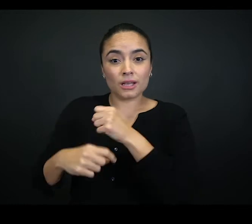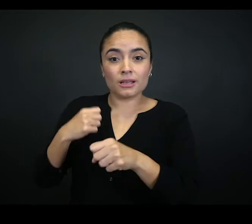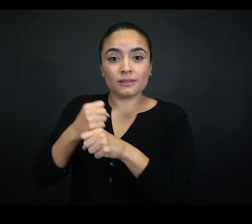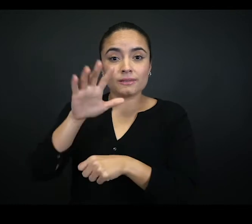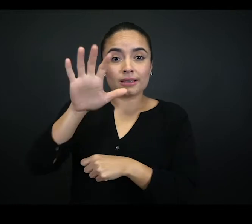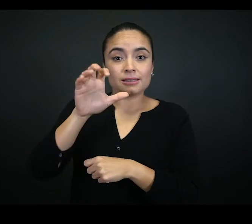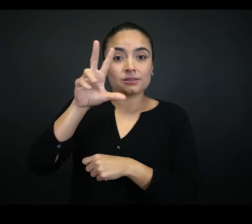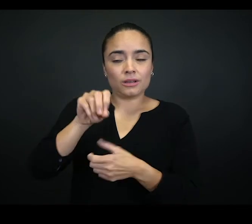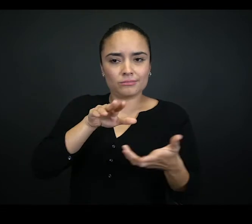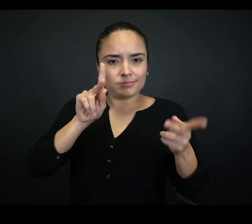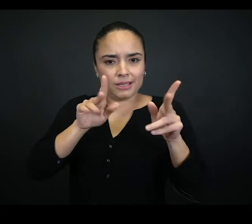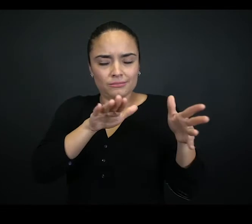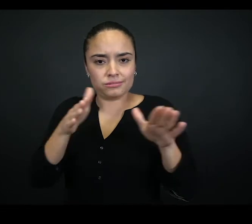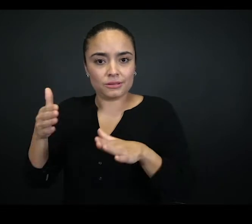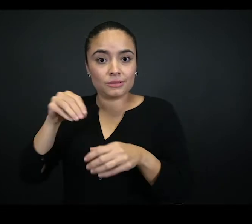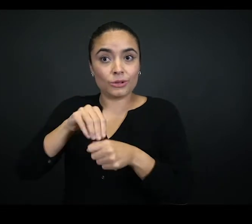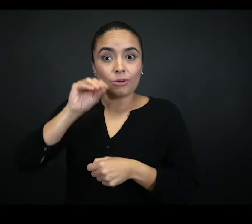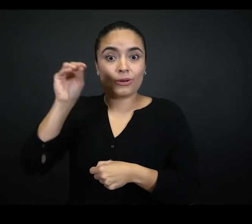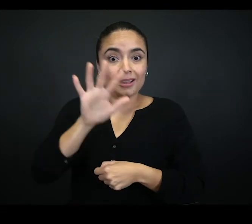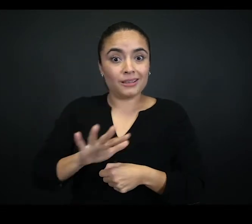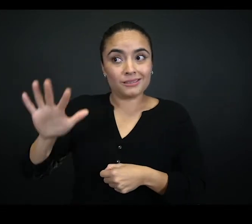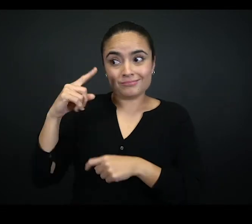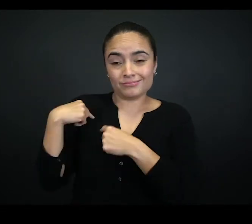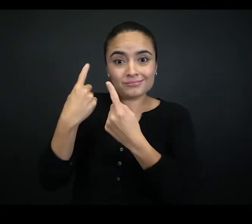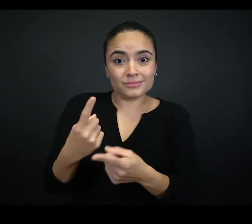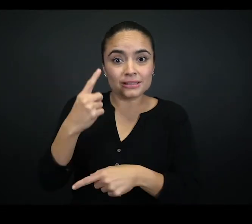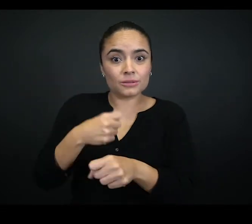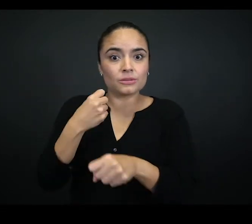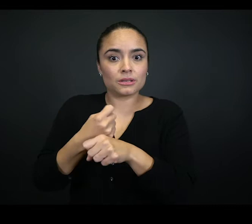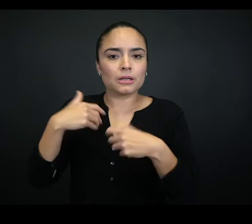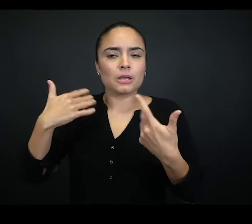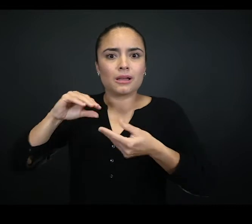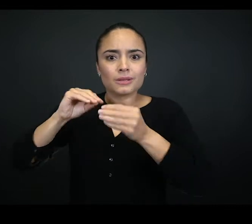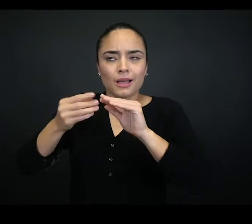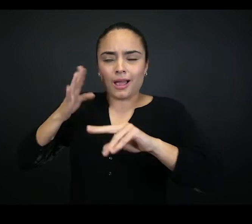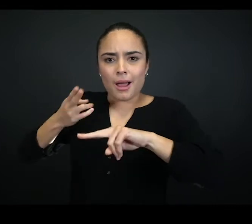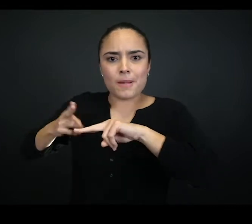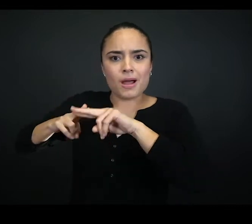is beyond our current response. So where do we go from here?